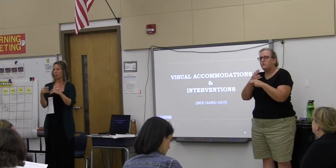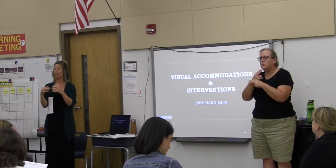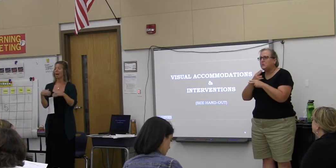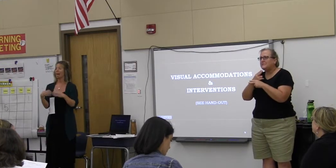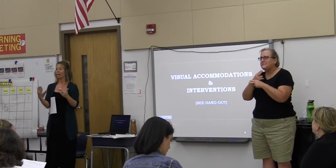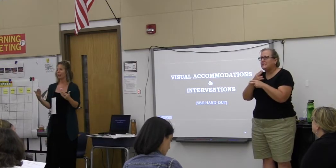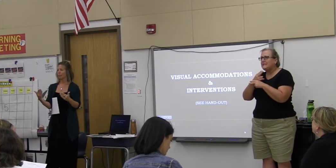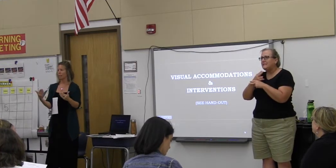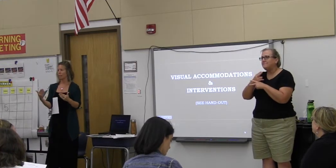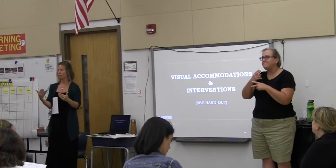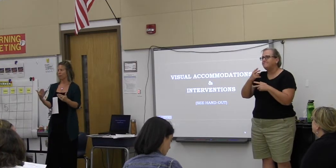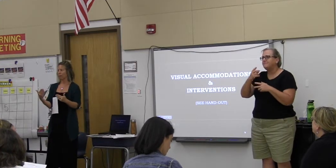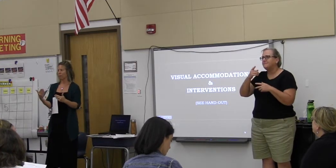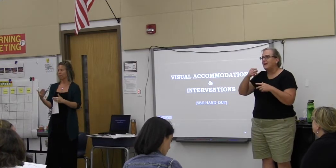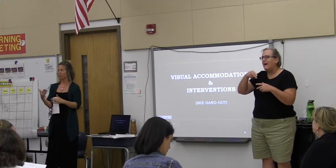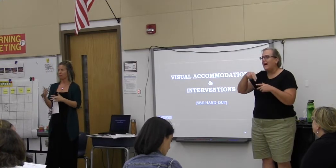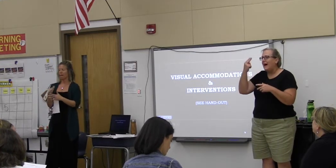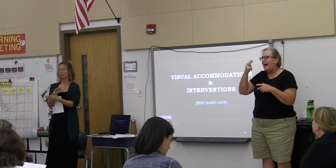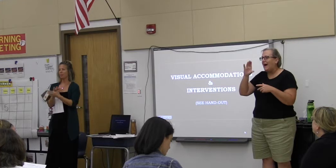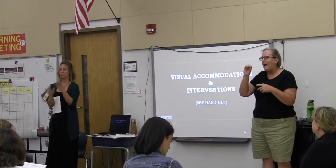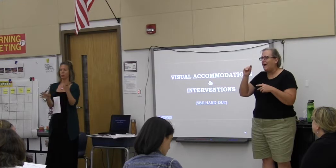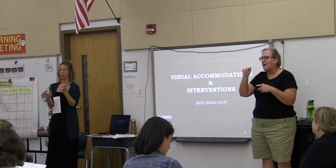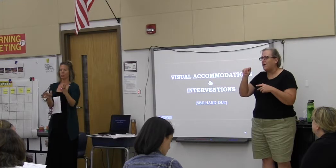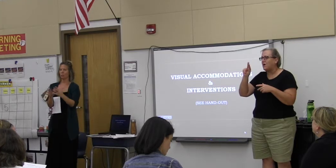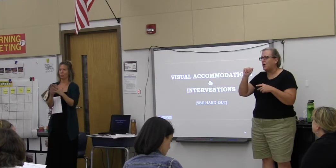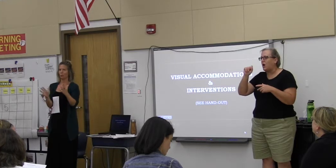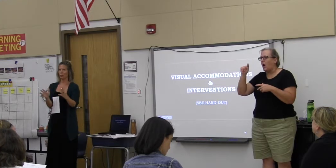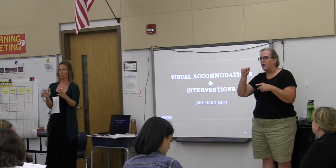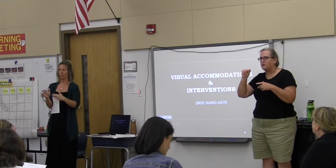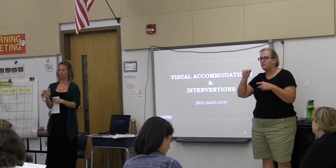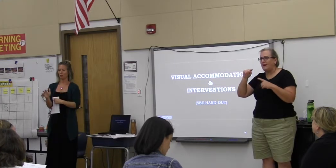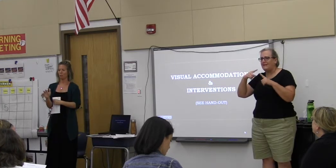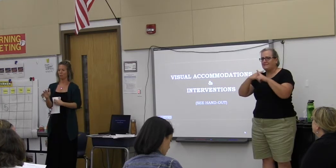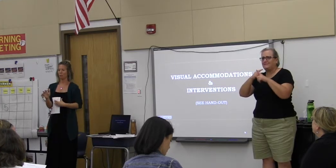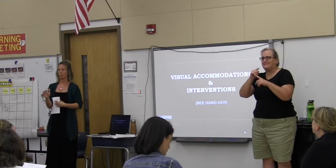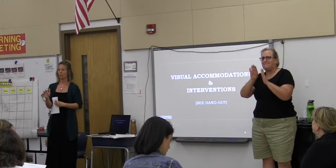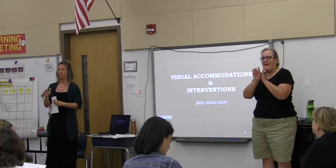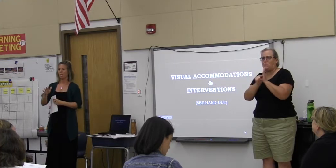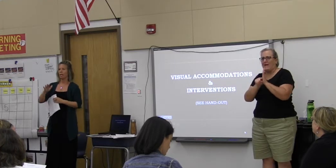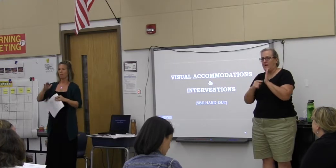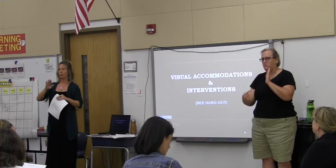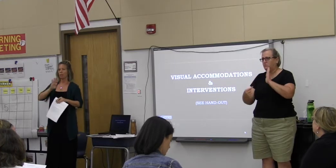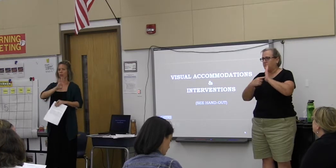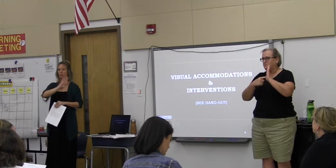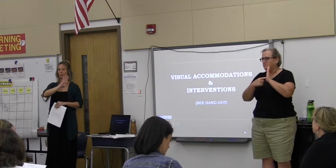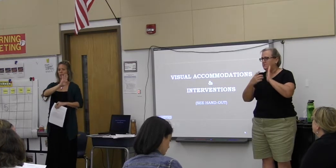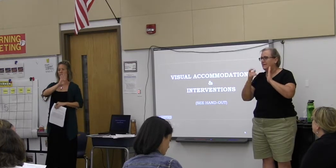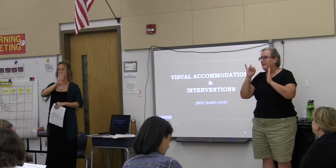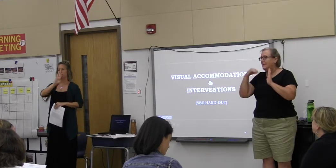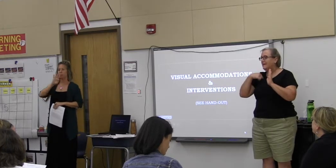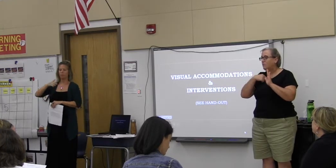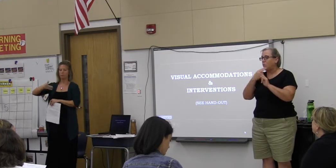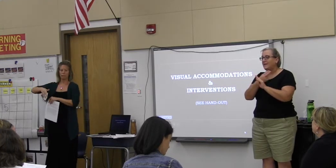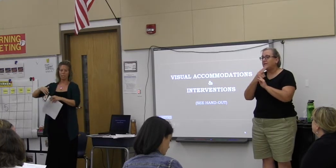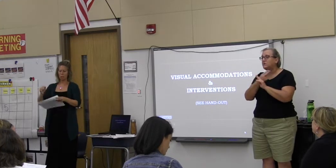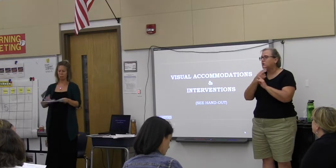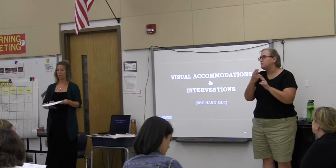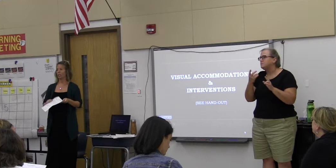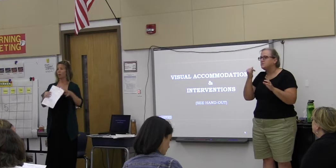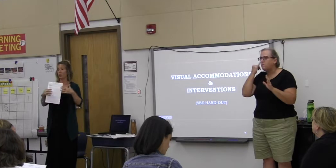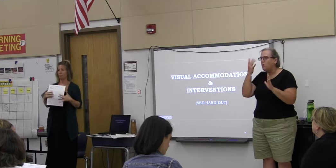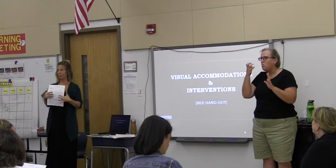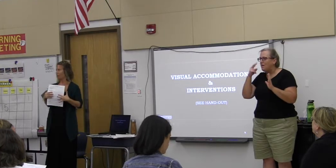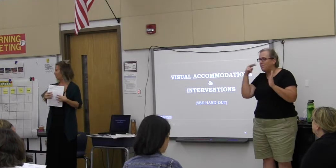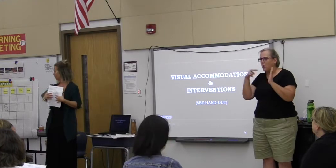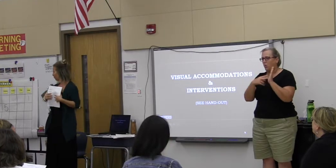black or a high contrasting background. And this goes across the board for so many different reasons. But if we use say you want